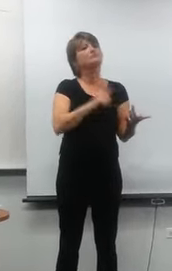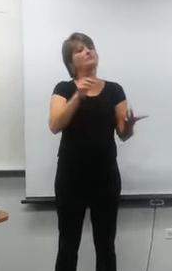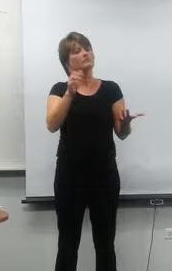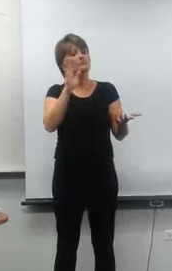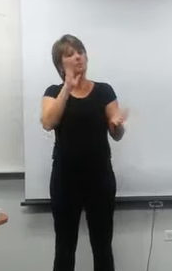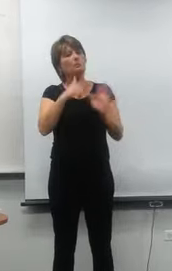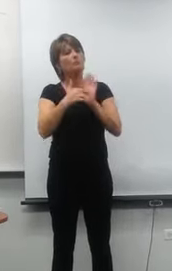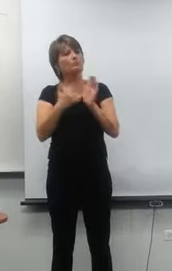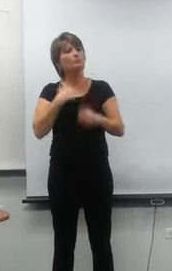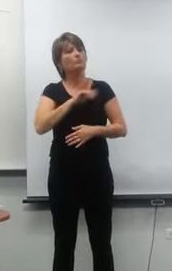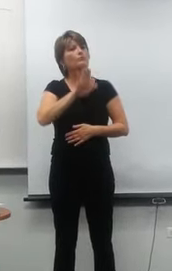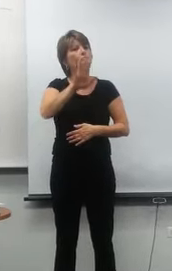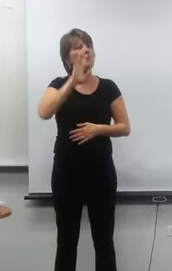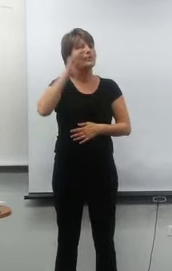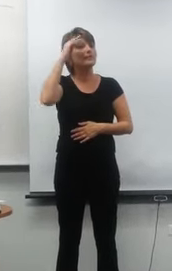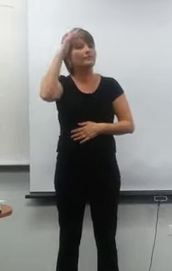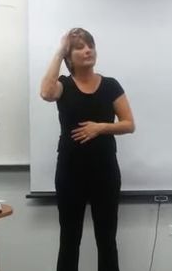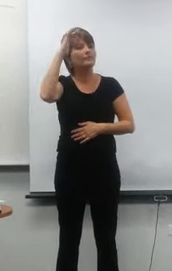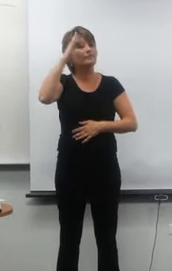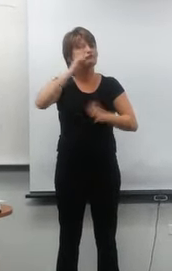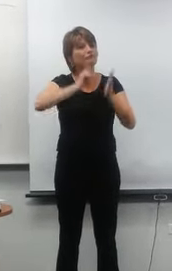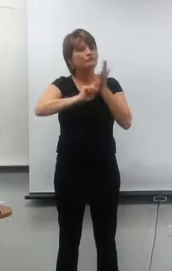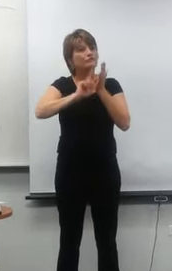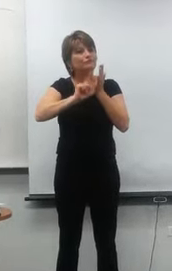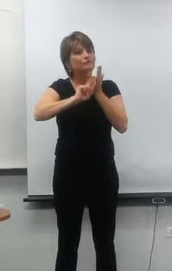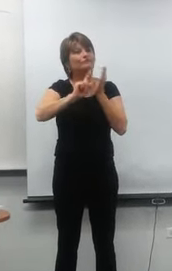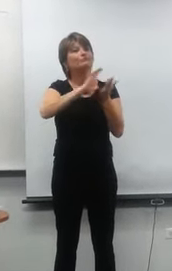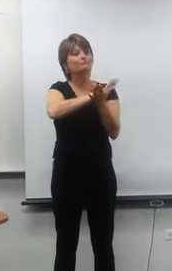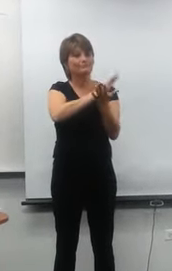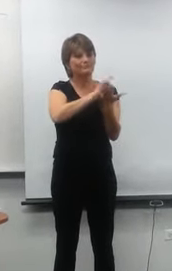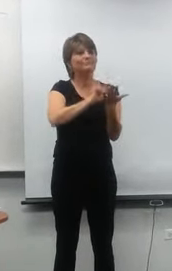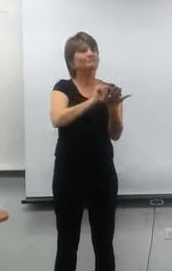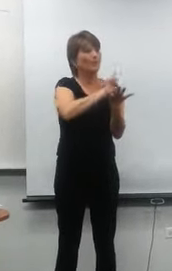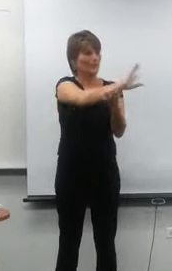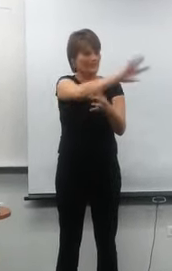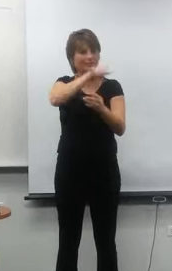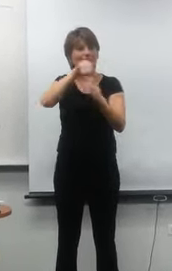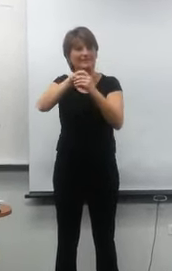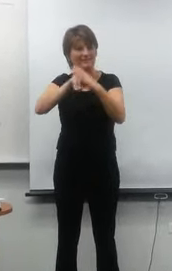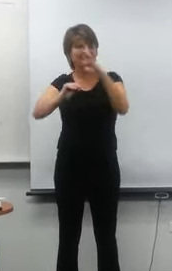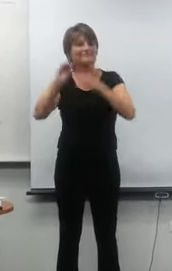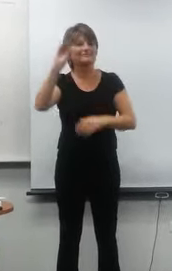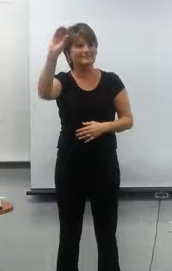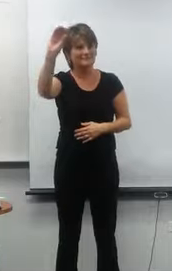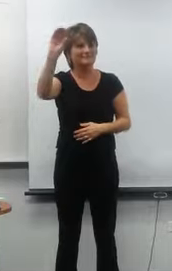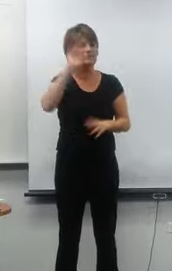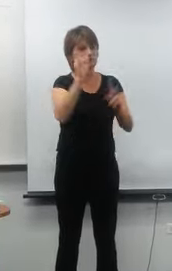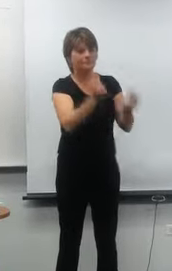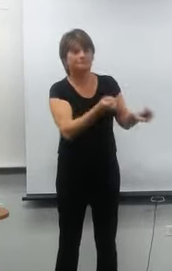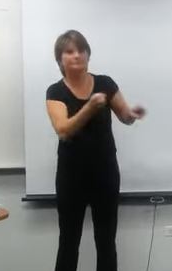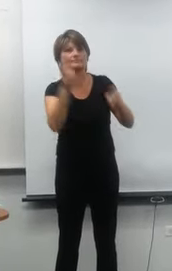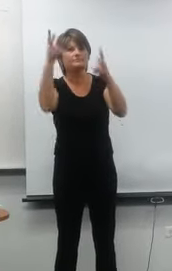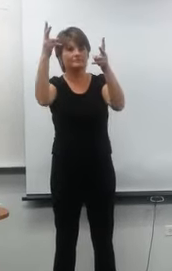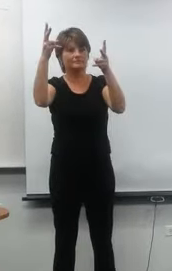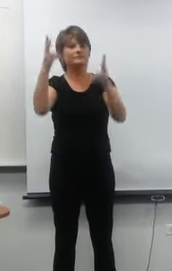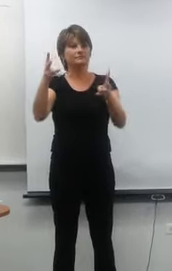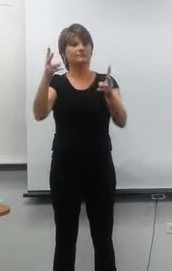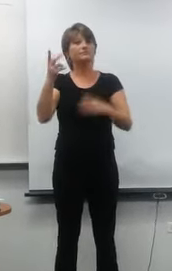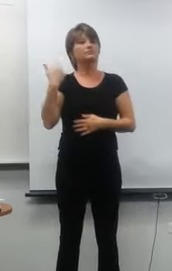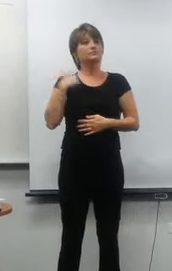is electronic now. And you will show us what you've done, your research,